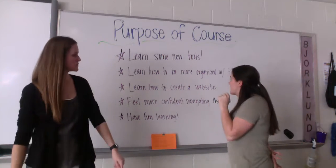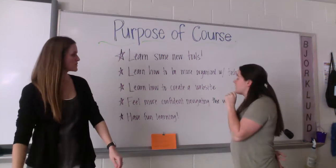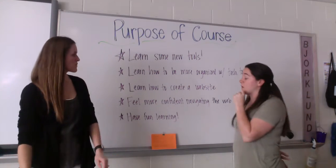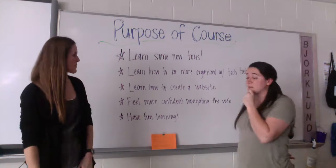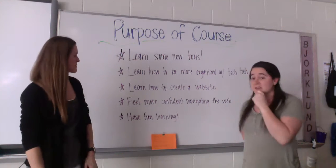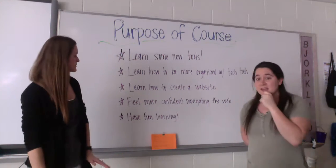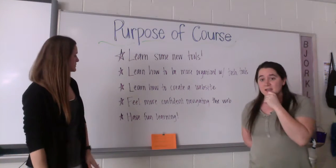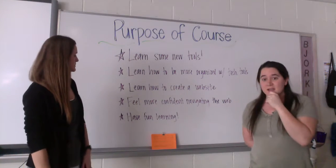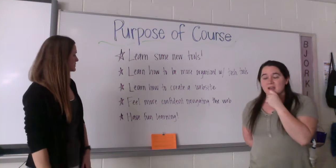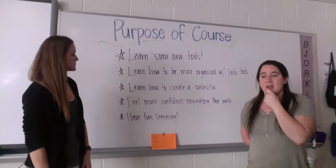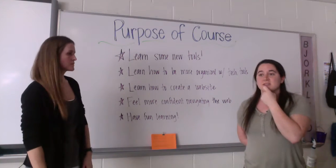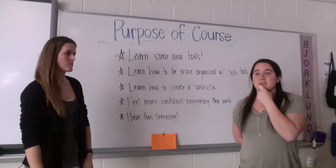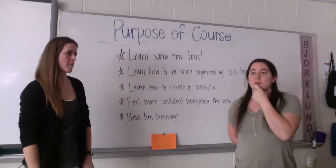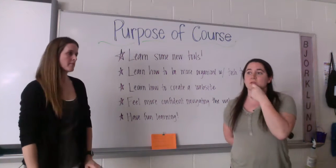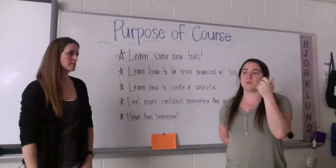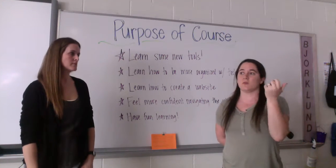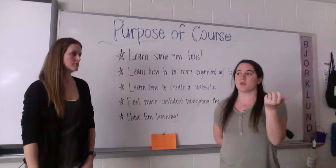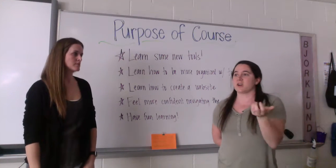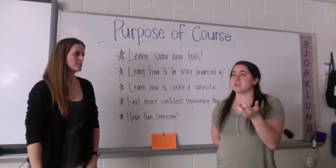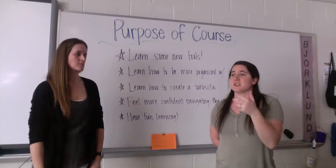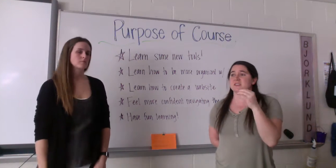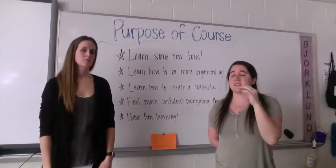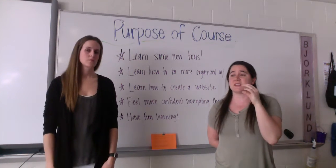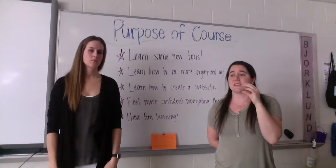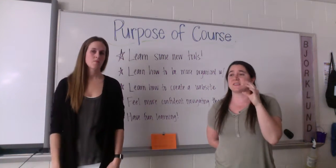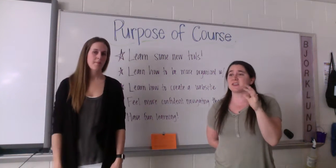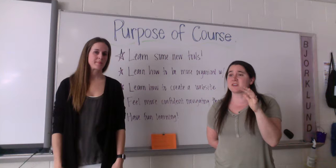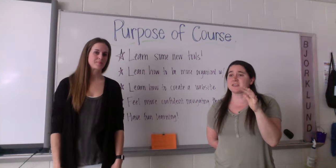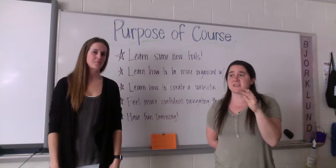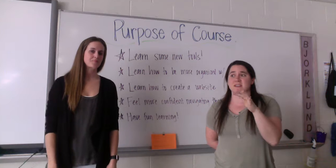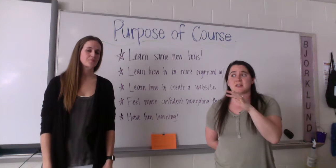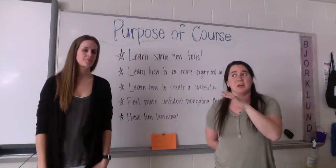a website. And so we're gonna just seriously